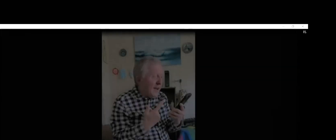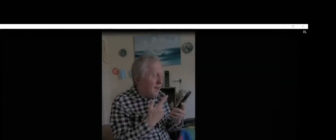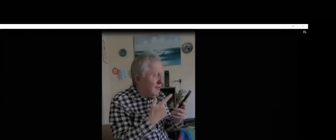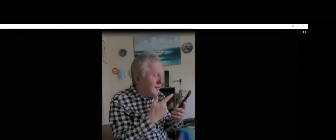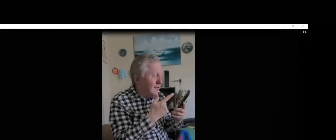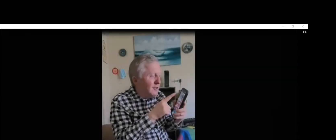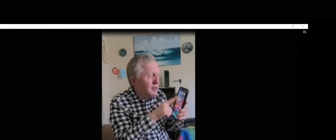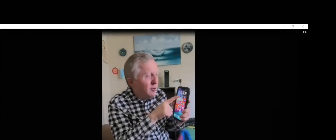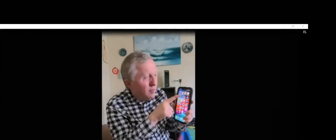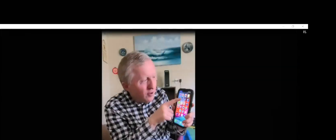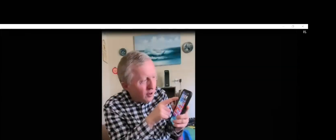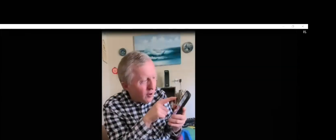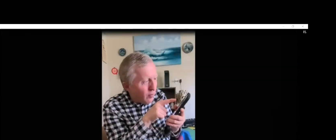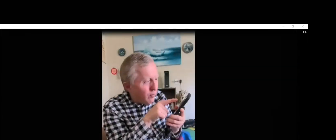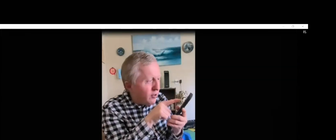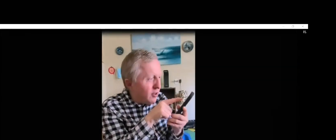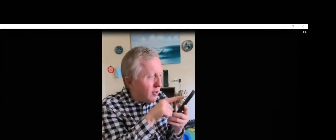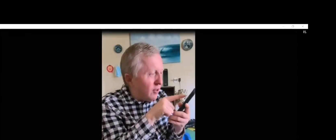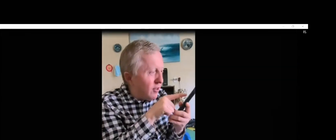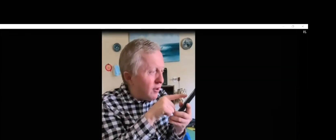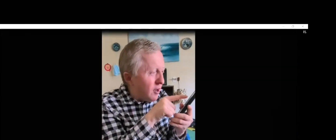I have